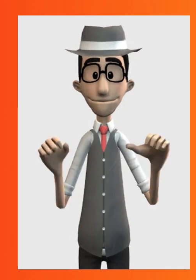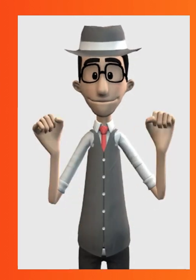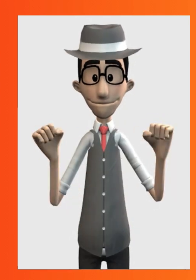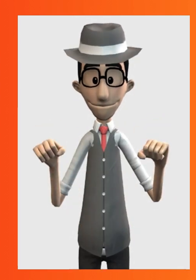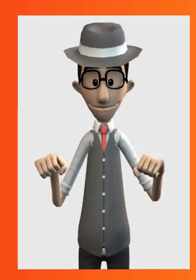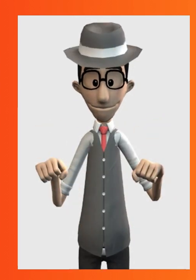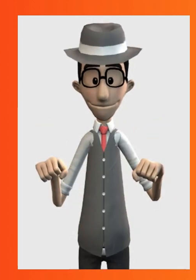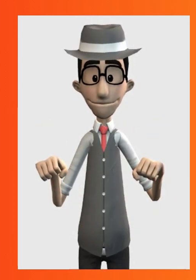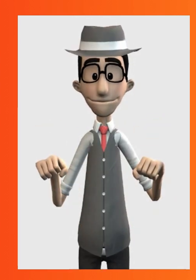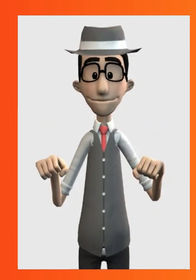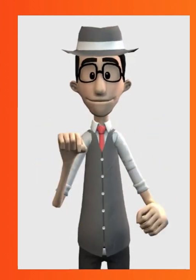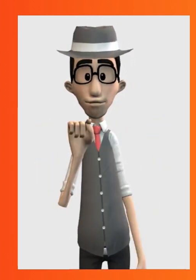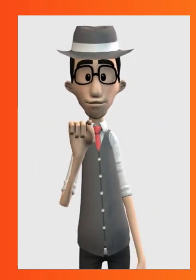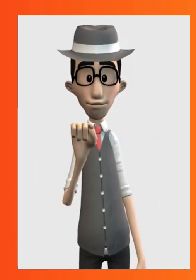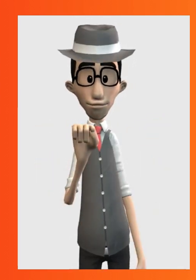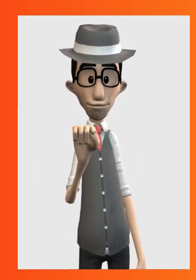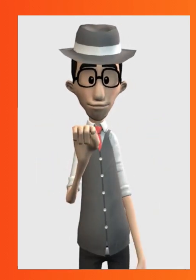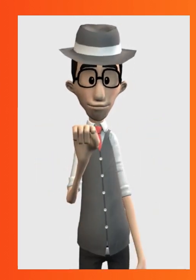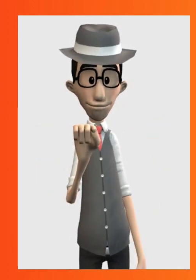Can you spell that?